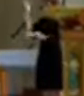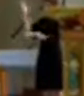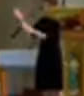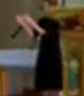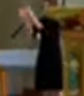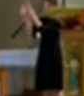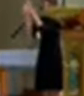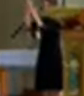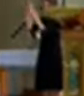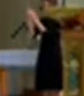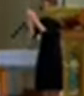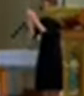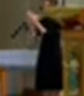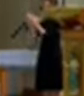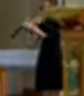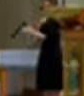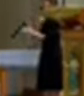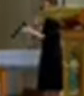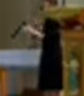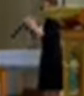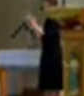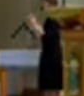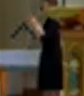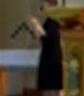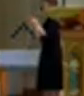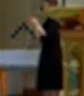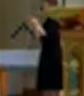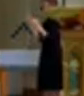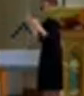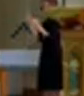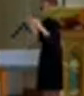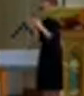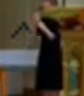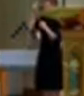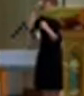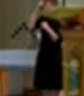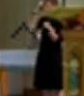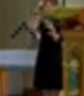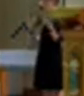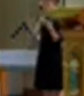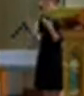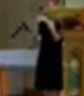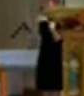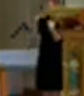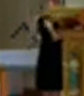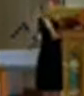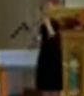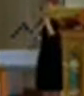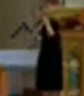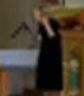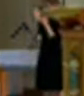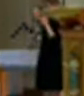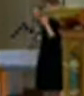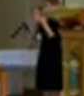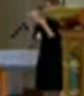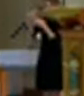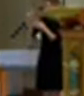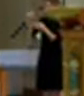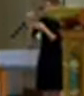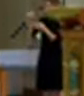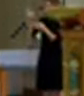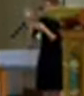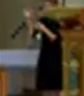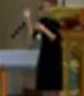a staff planning meeting. The Catholic Daughters will be having a potluck picnic this Monday, August 10th, at